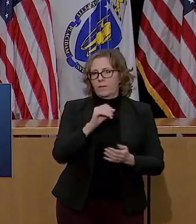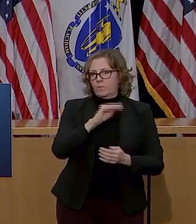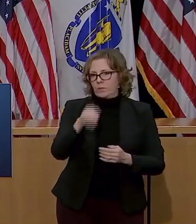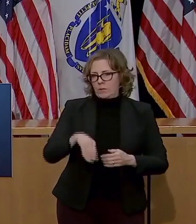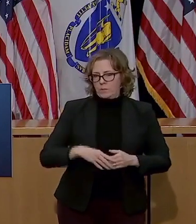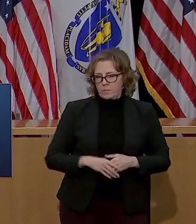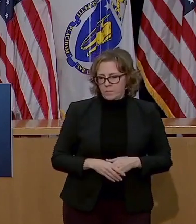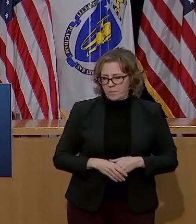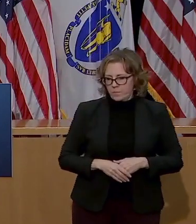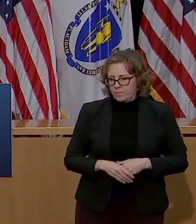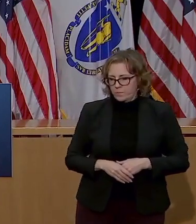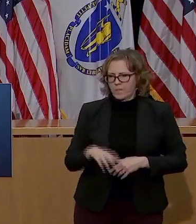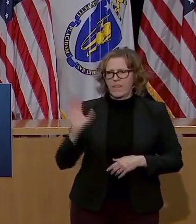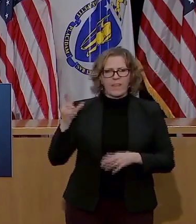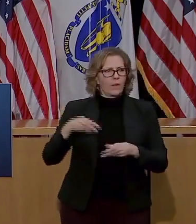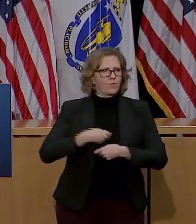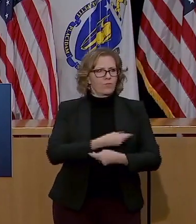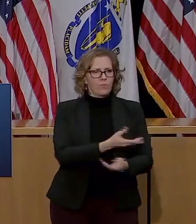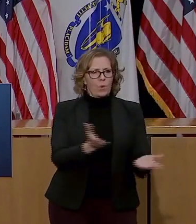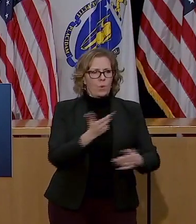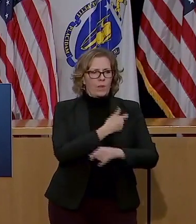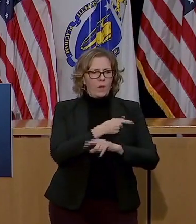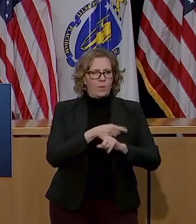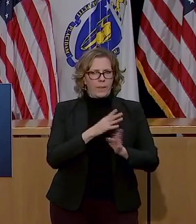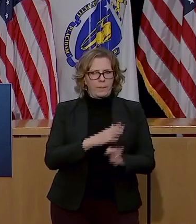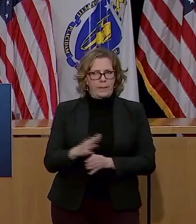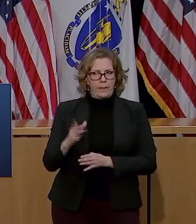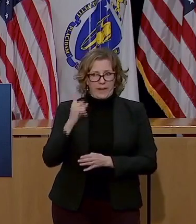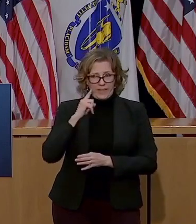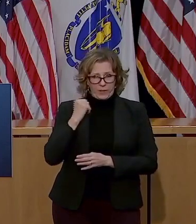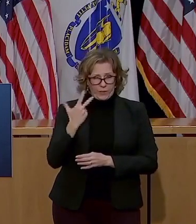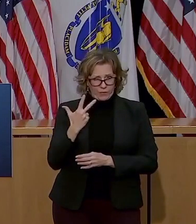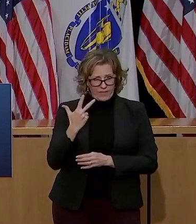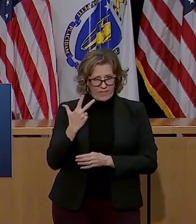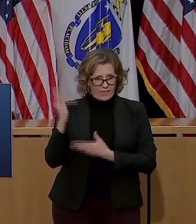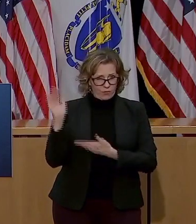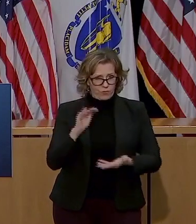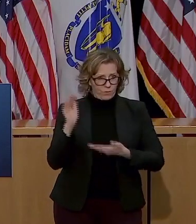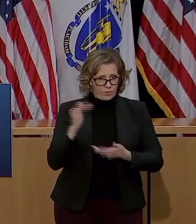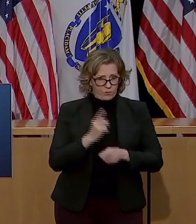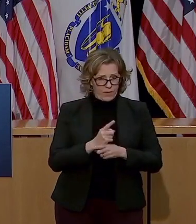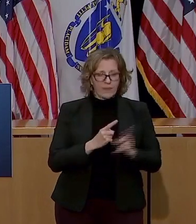they're planning to make 3 trips, right? They've done 1. Are they in number 2 yet?